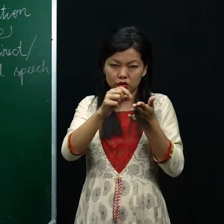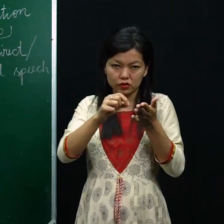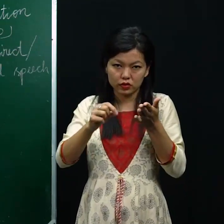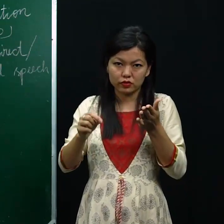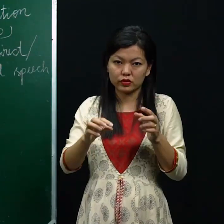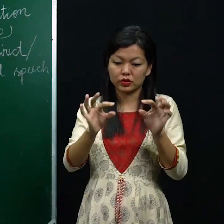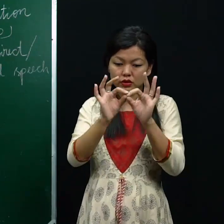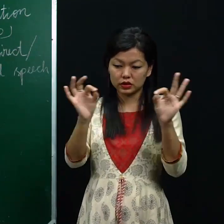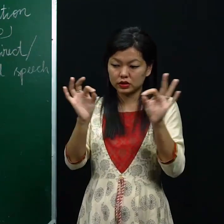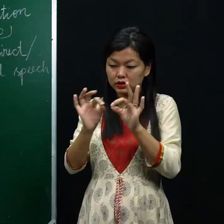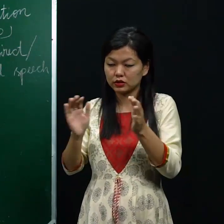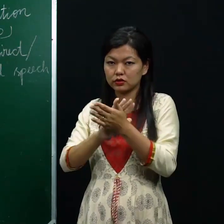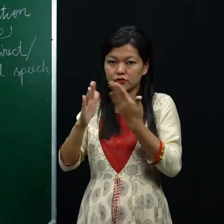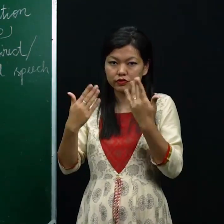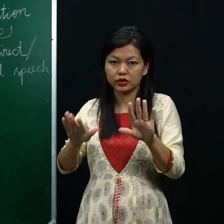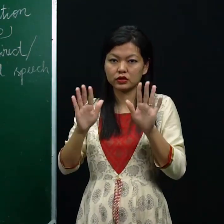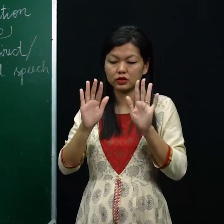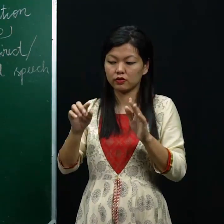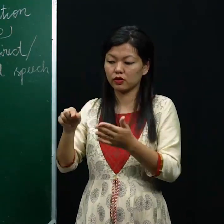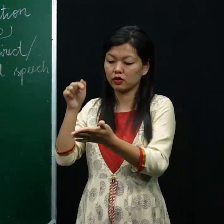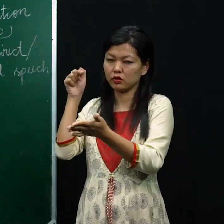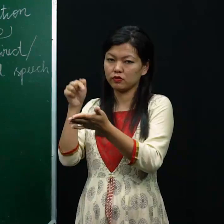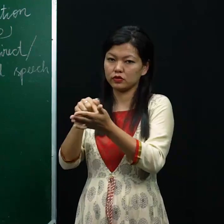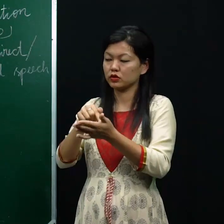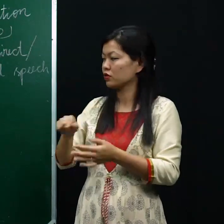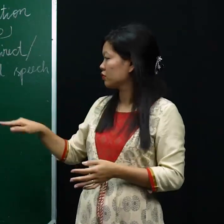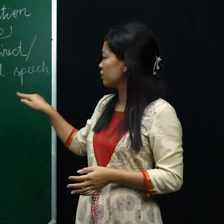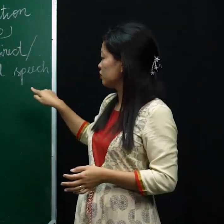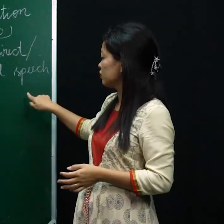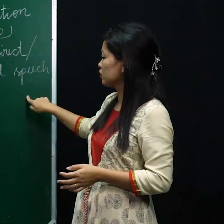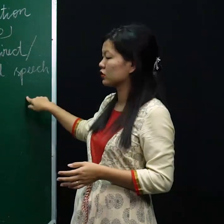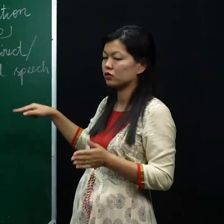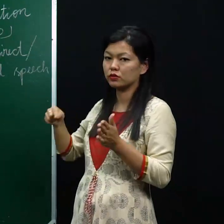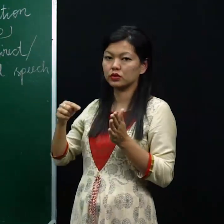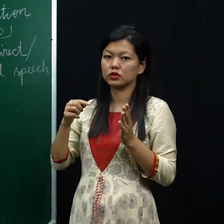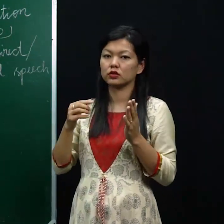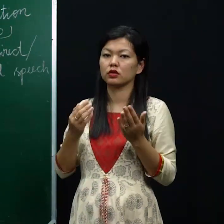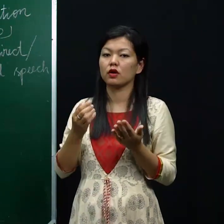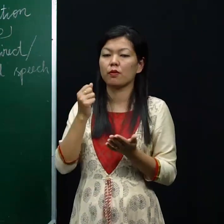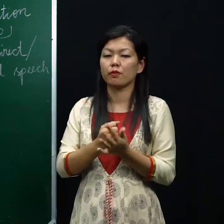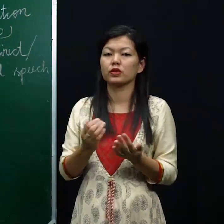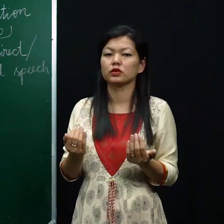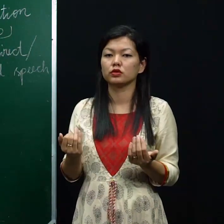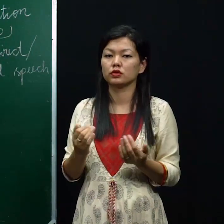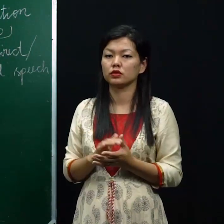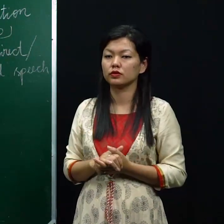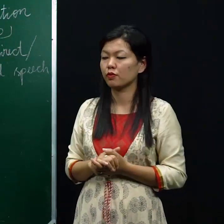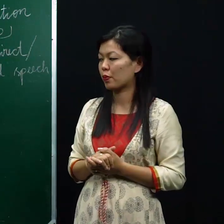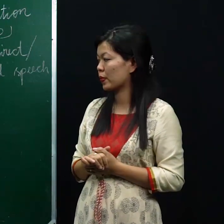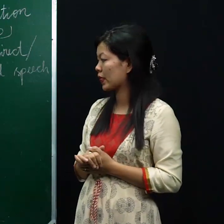sentence stops, we know that we have to put a full stop. So it's as simple as that. And you will also see the tense